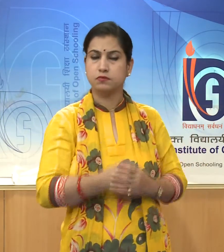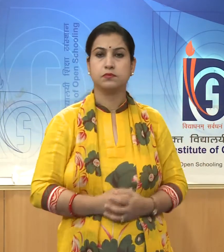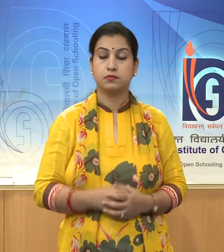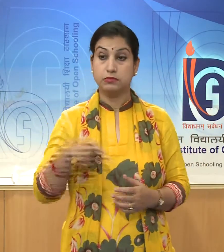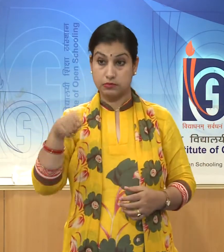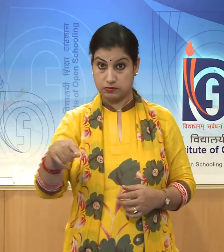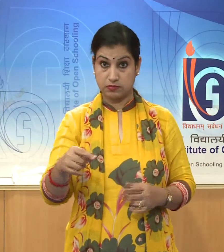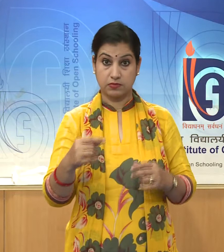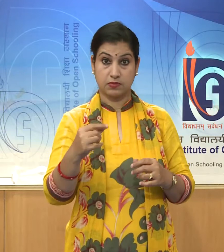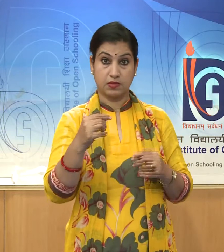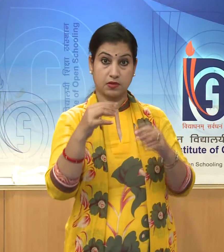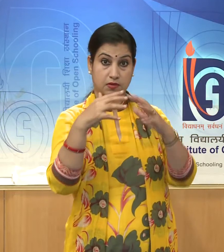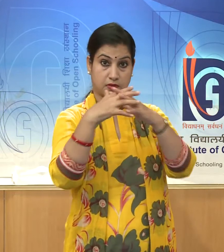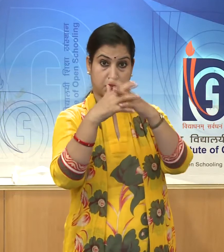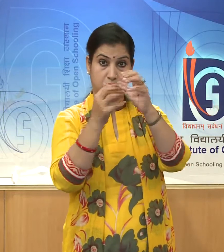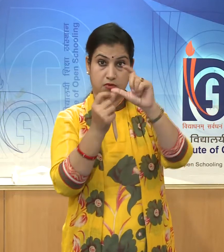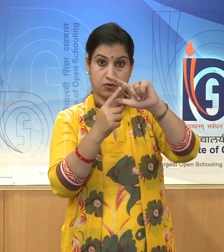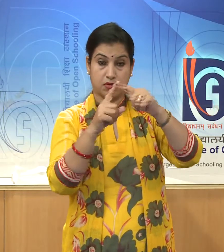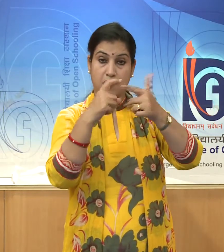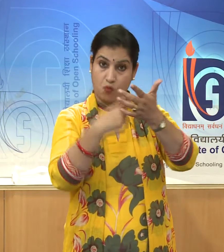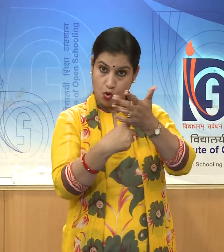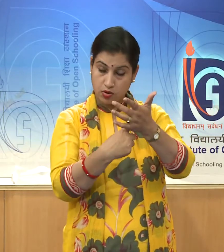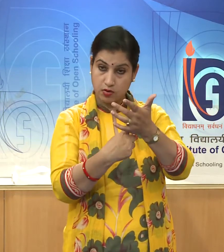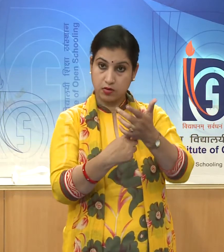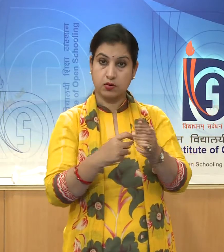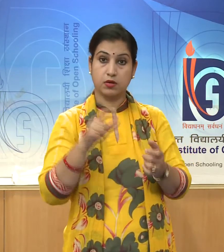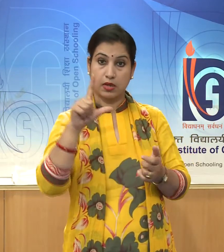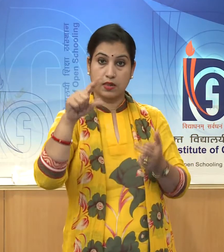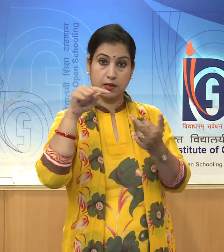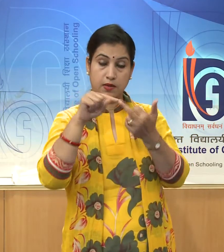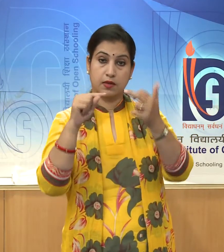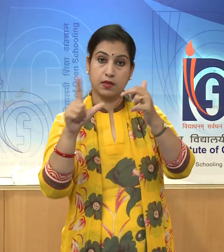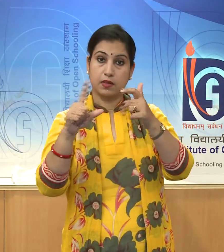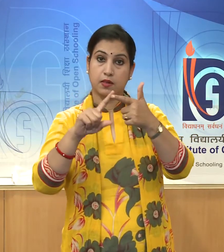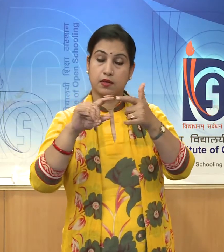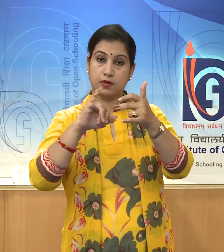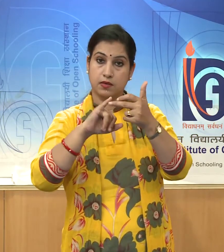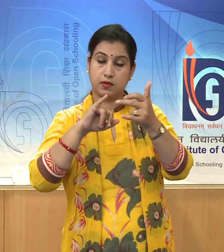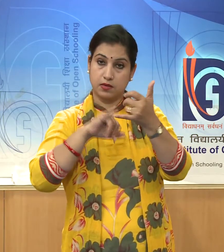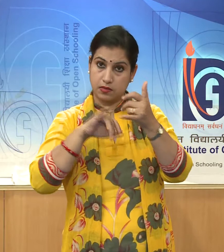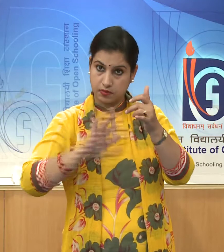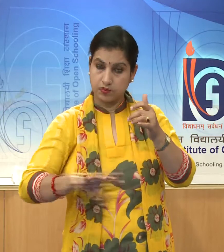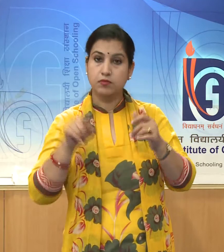In the series of water lilies, which was painted during